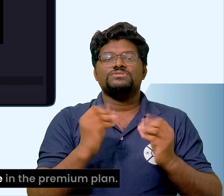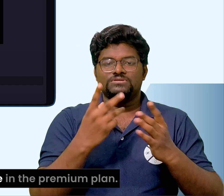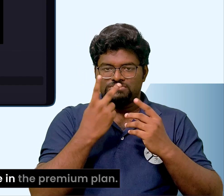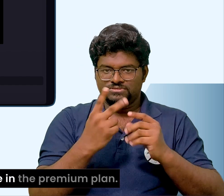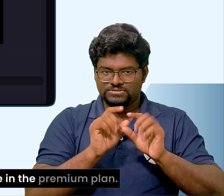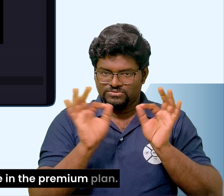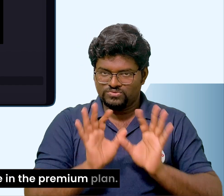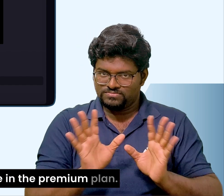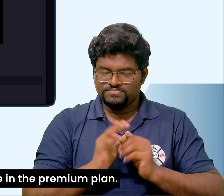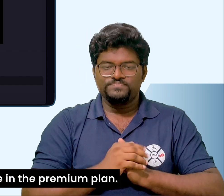Available in the premium plan.